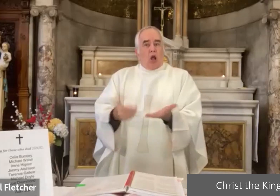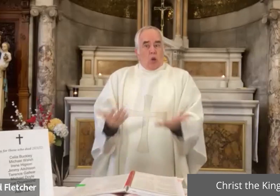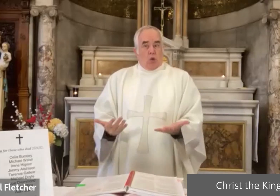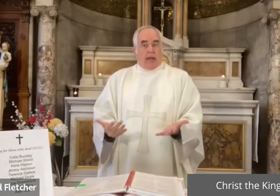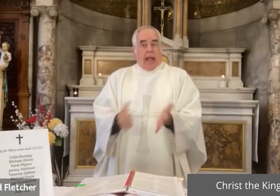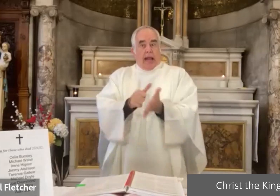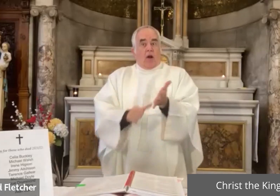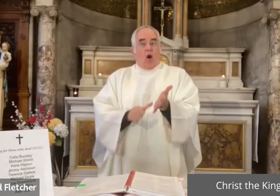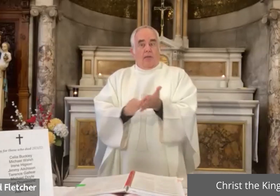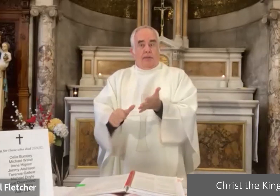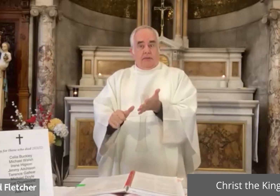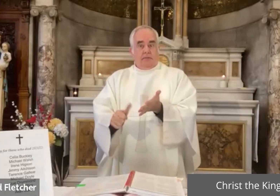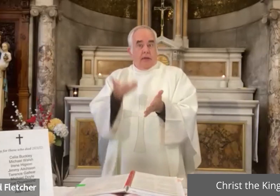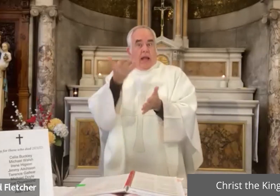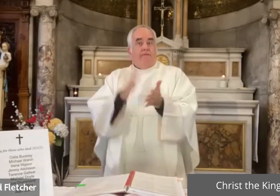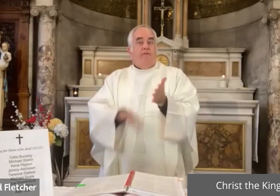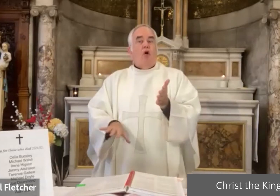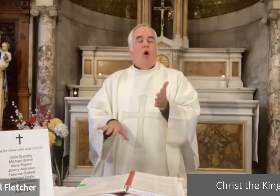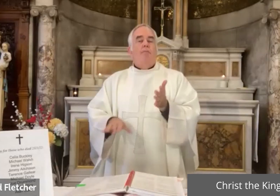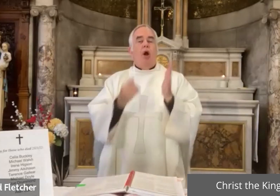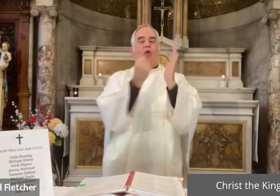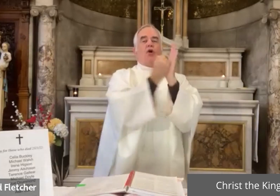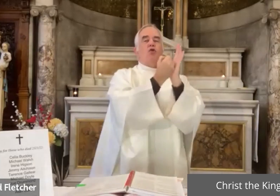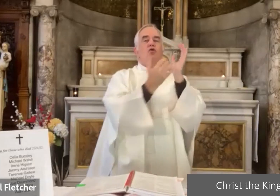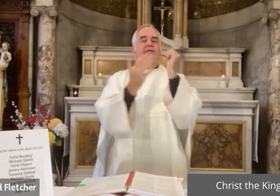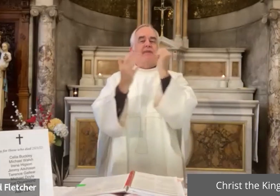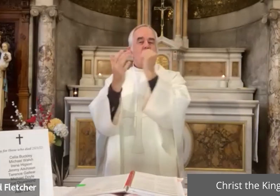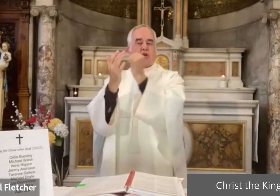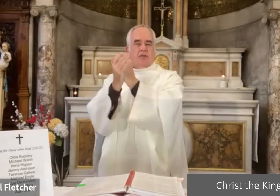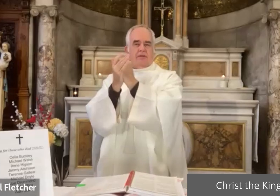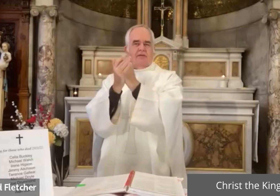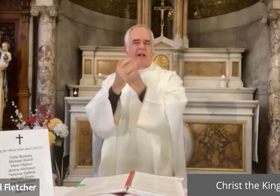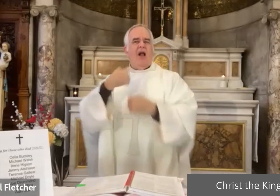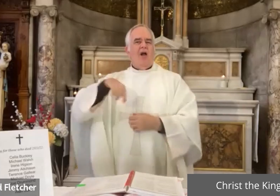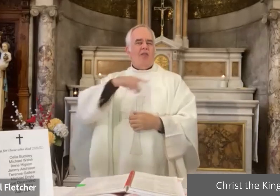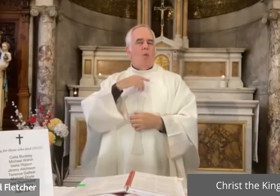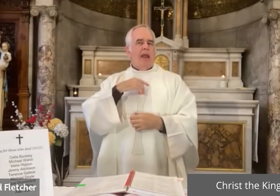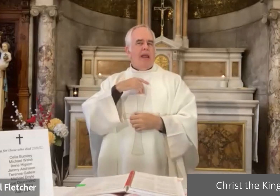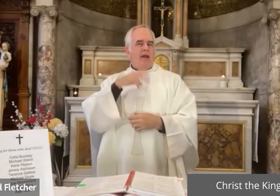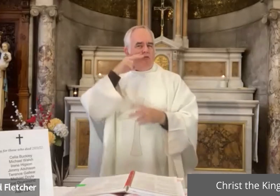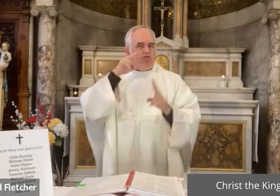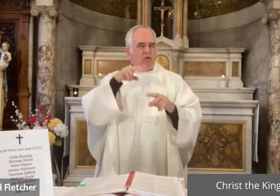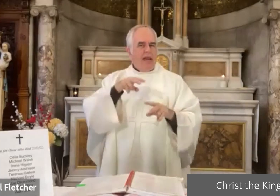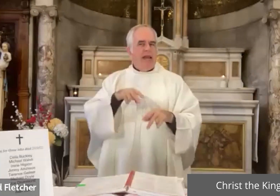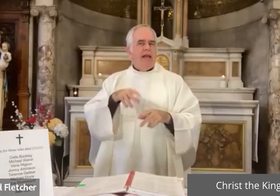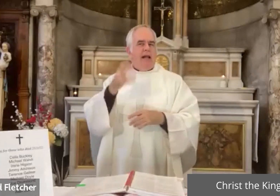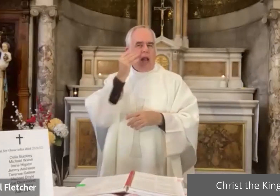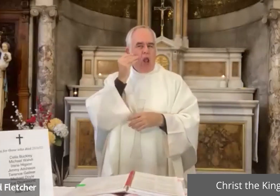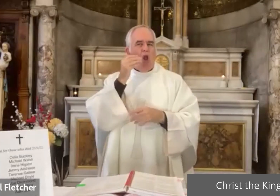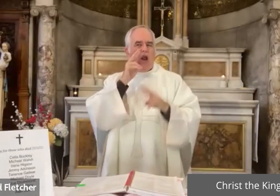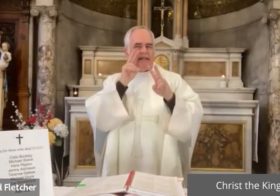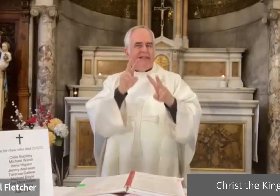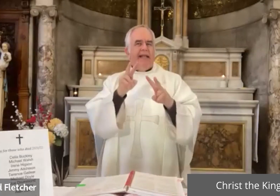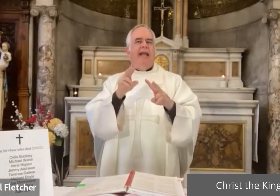Here, today's Gospel informs the crucifixion that we read